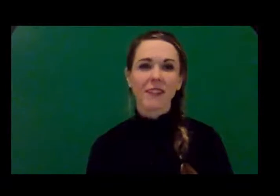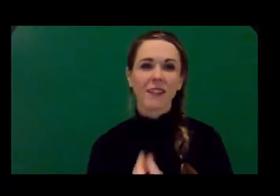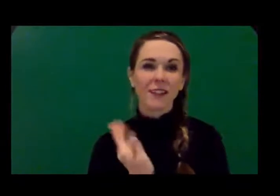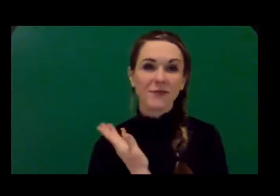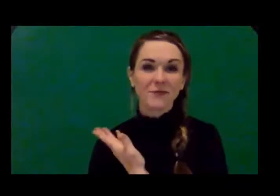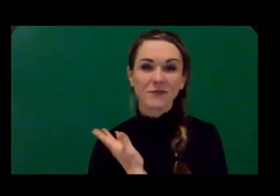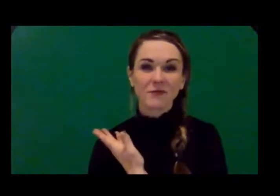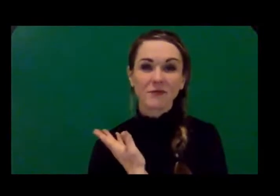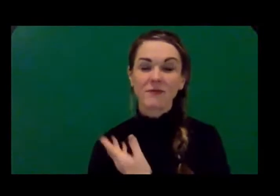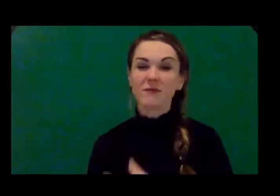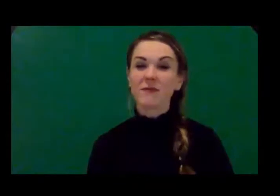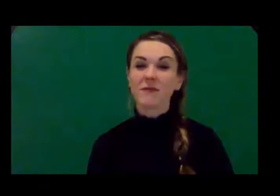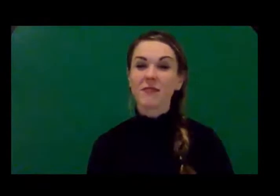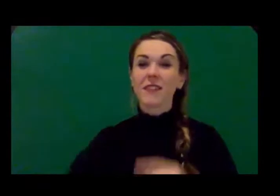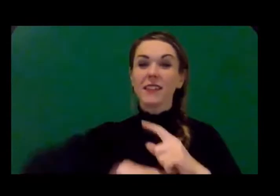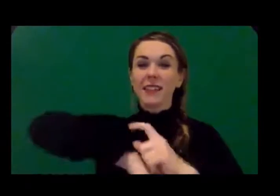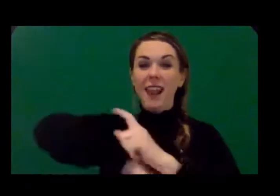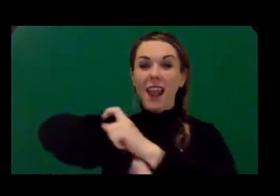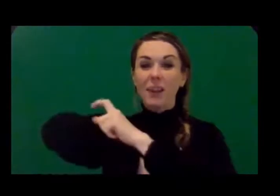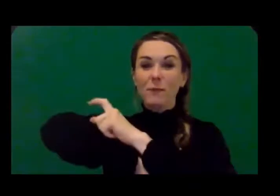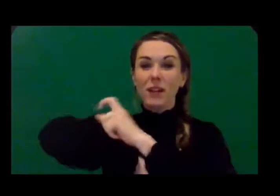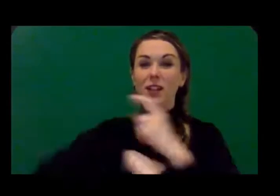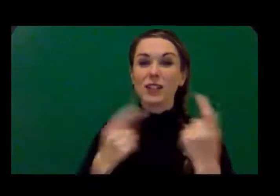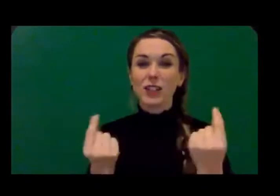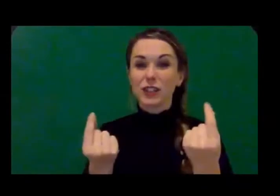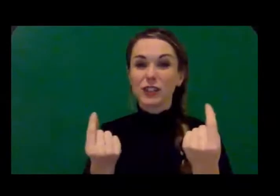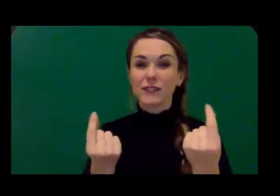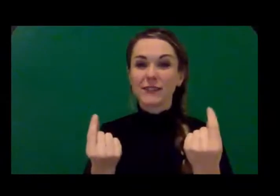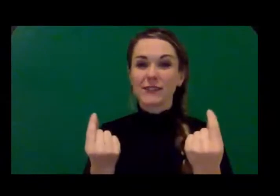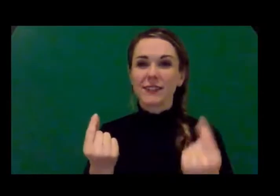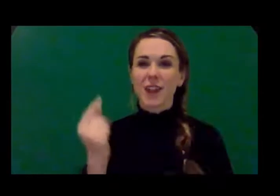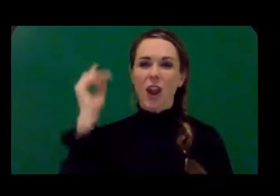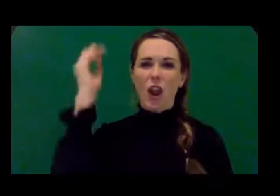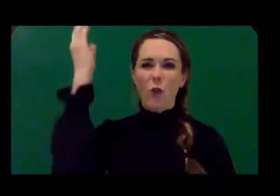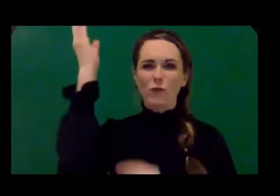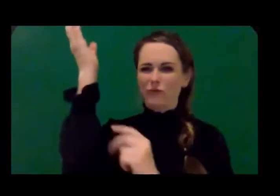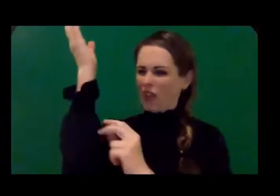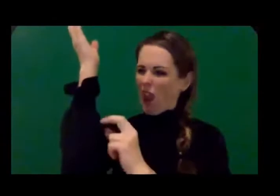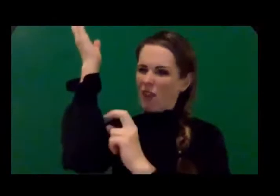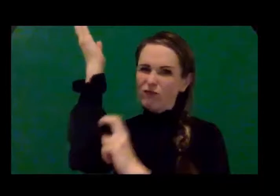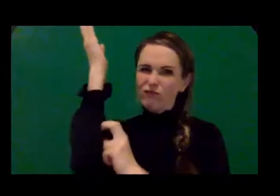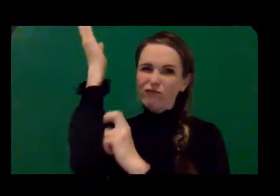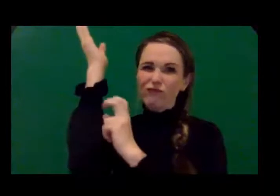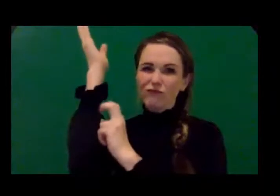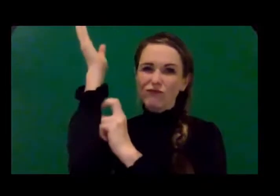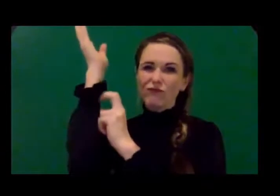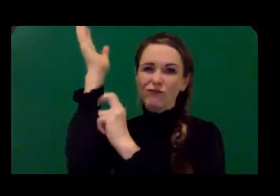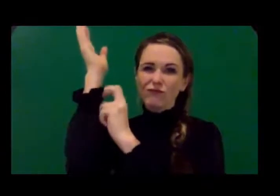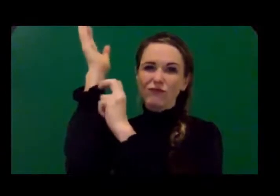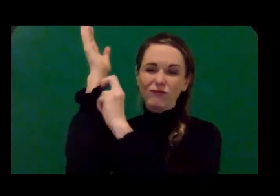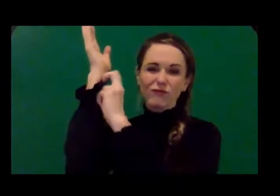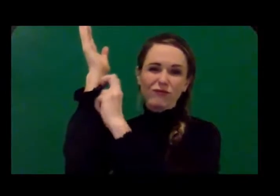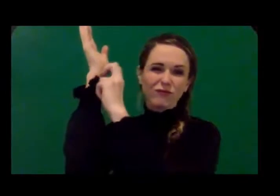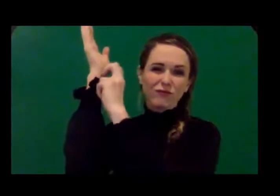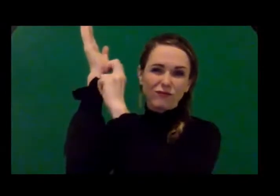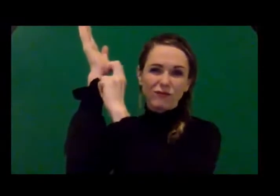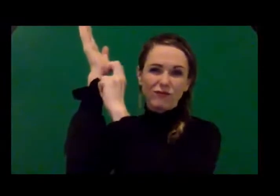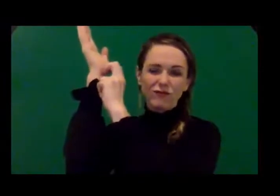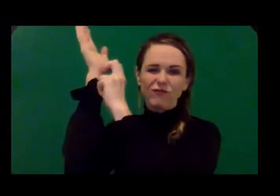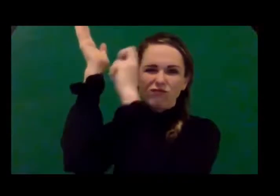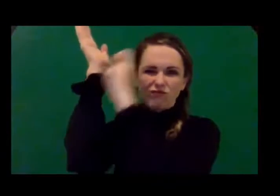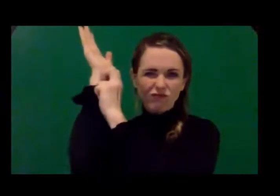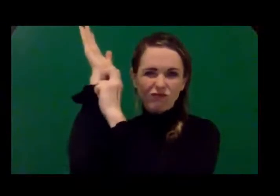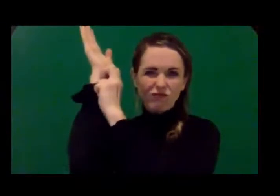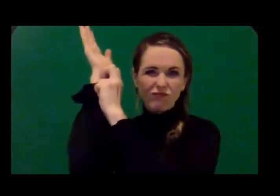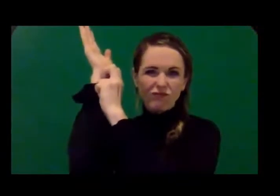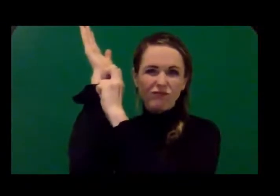So what does the caterpillar do? She climbs up a small tree and plants herself there.